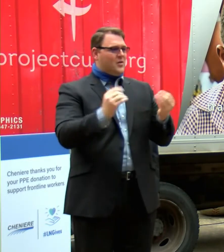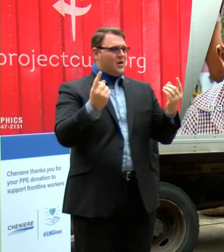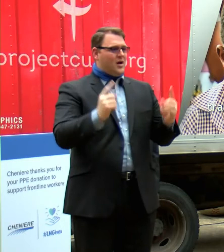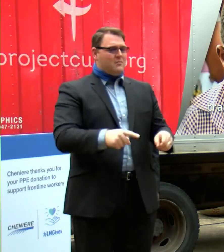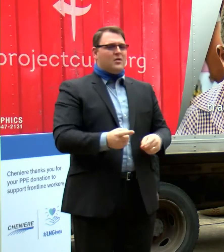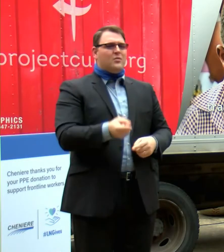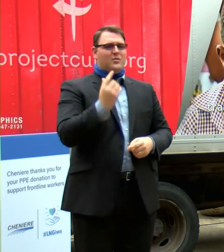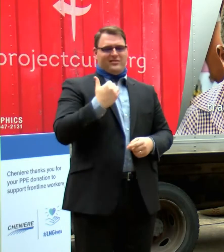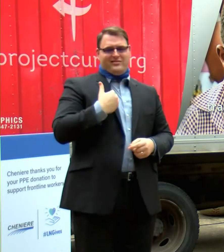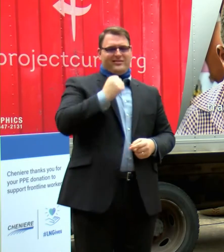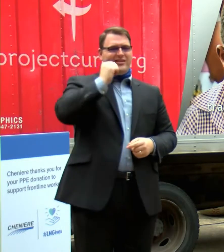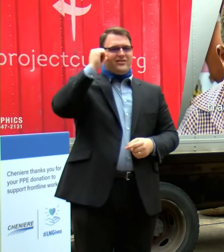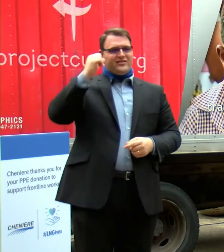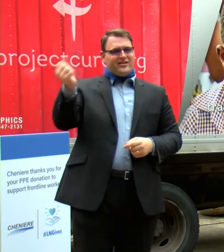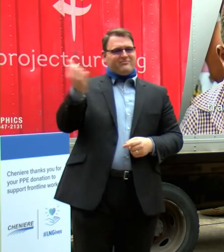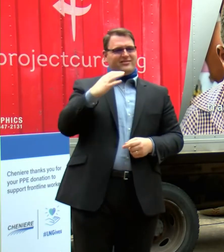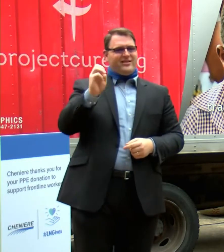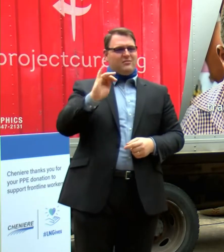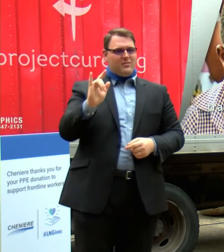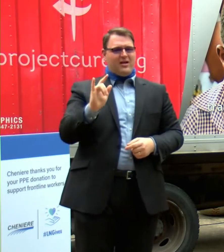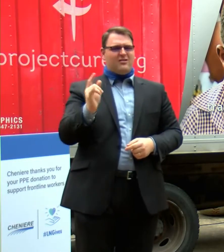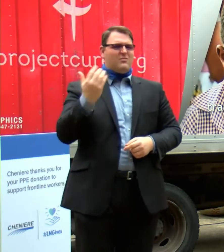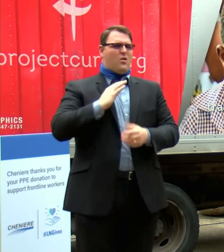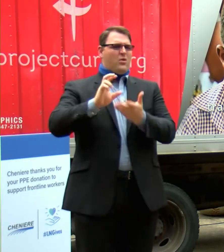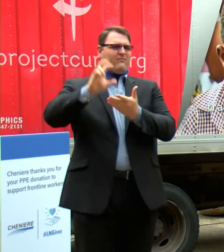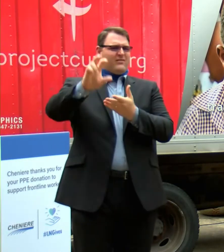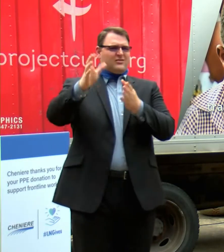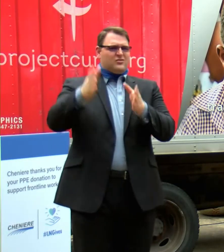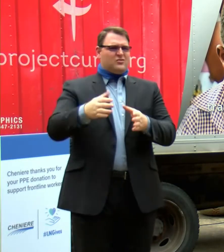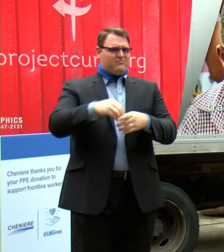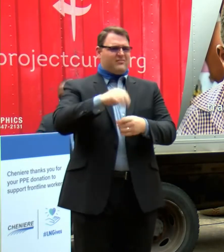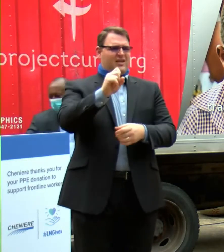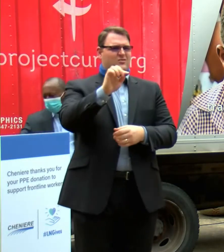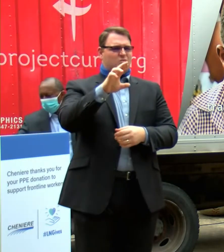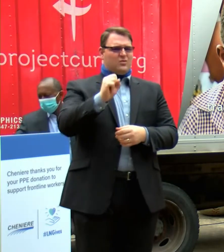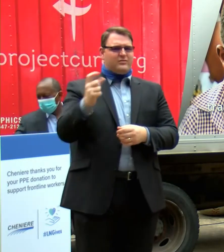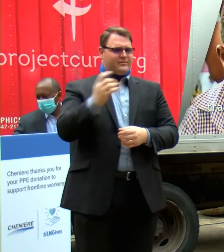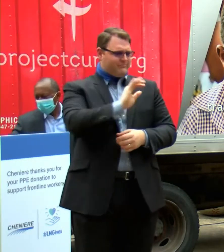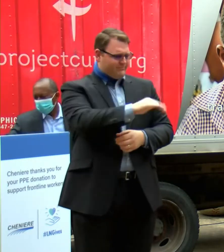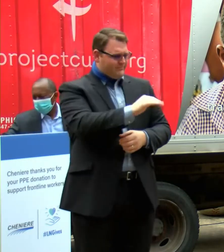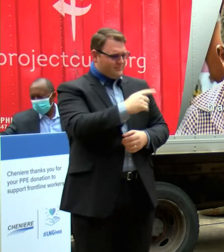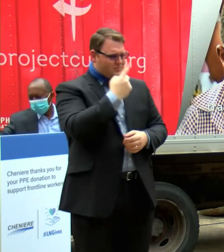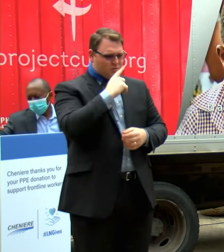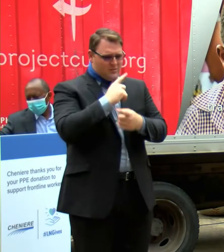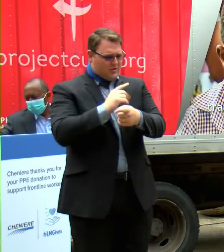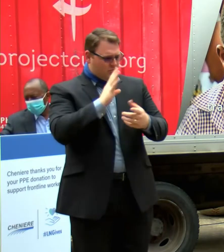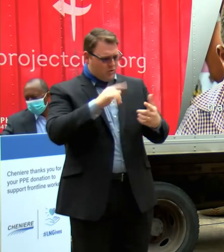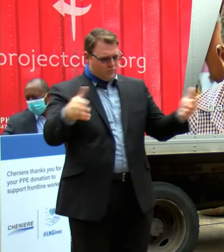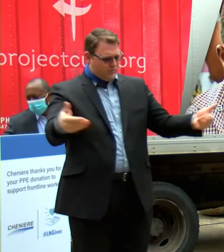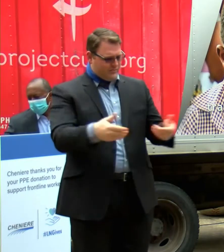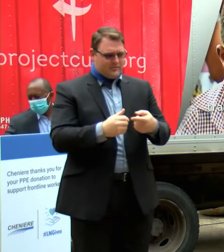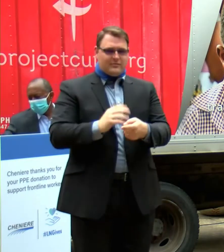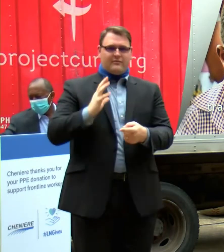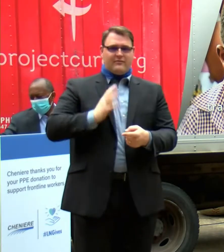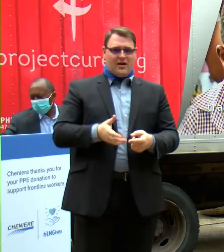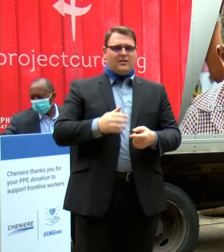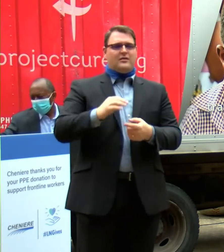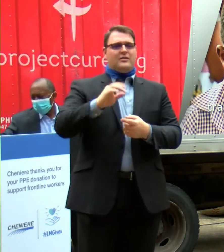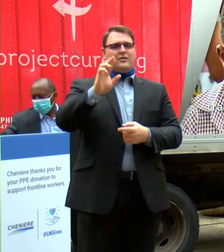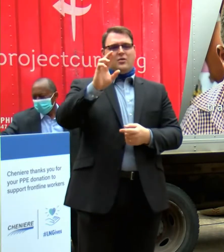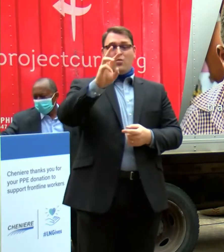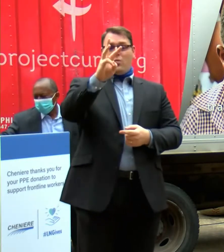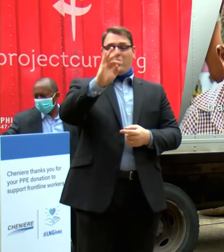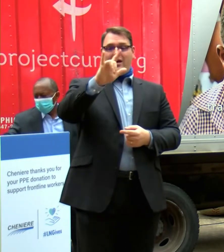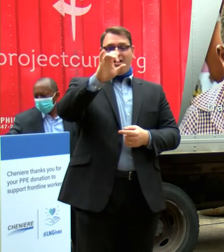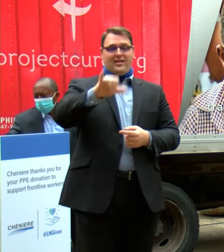investors yesterday sent me an email and said, "Hey, here's somebody you may want to talk to." And along comes Wiley Rogers with Signature Aspen. And